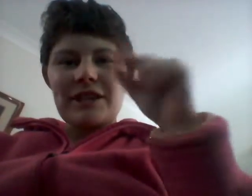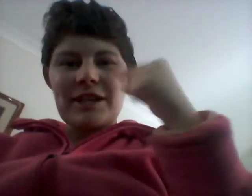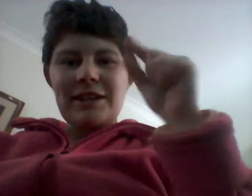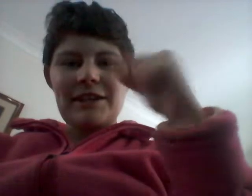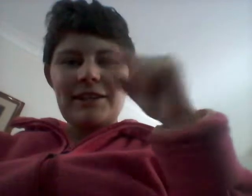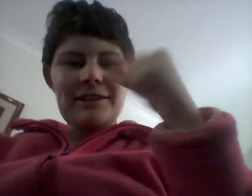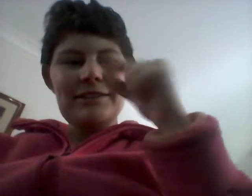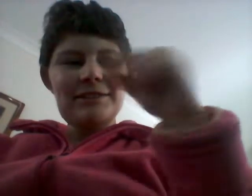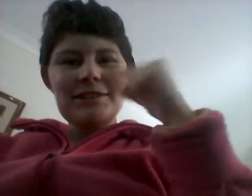Green.